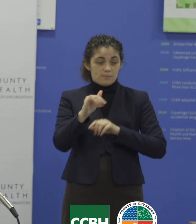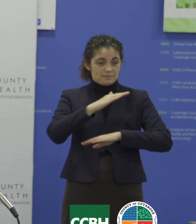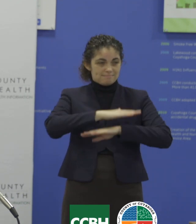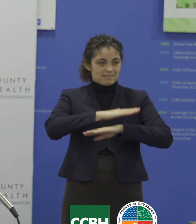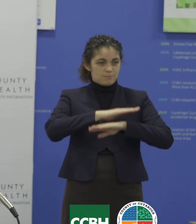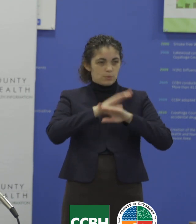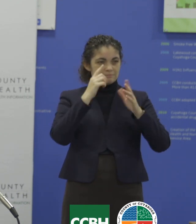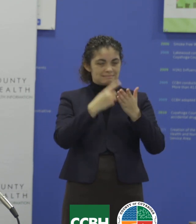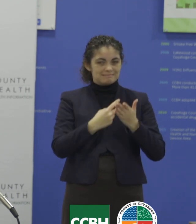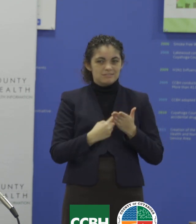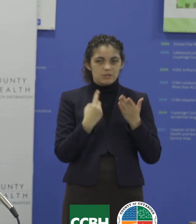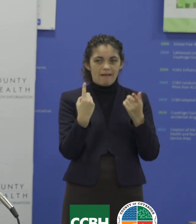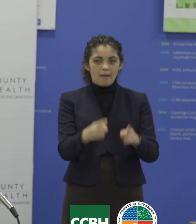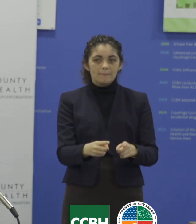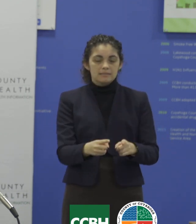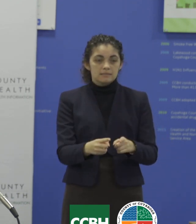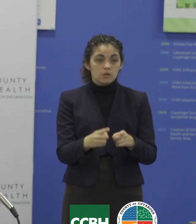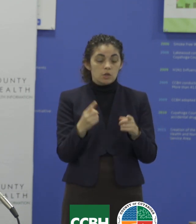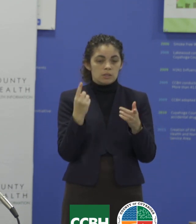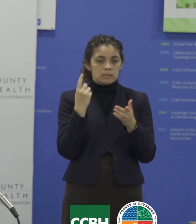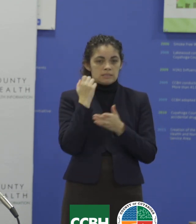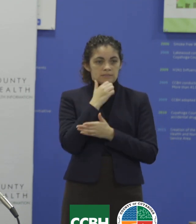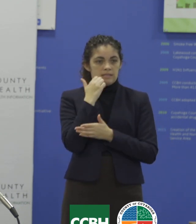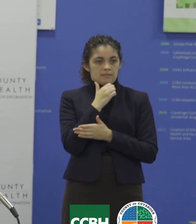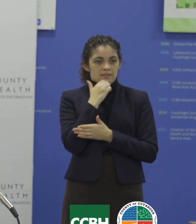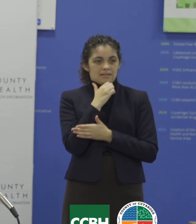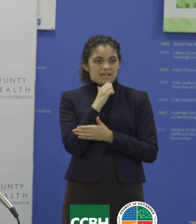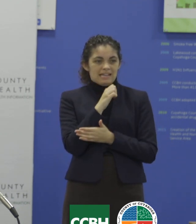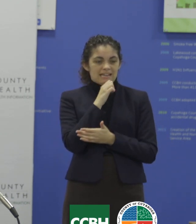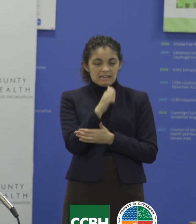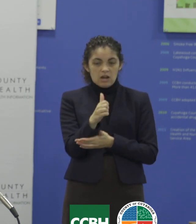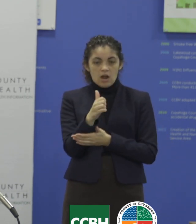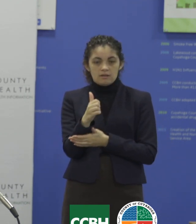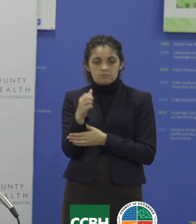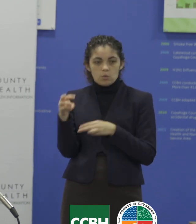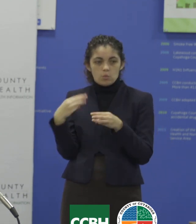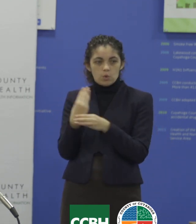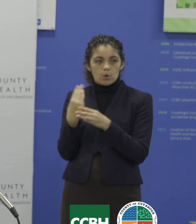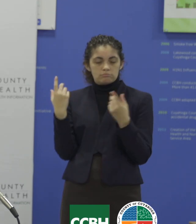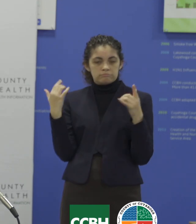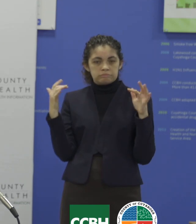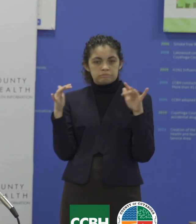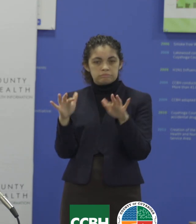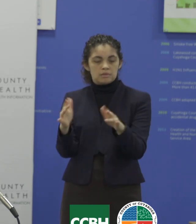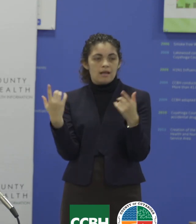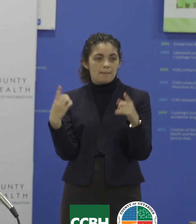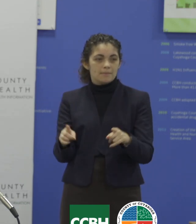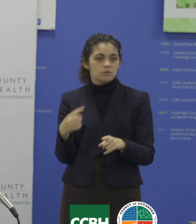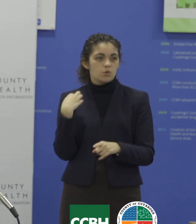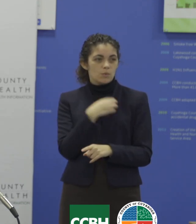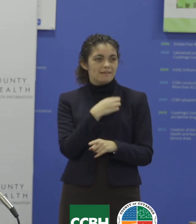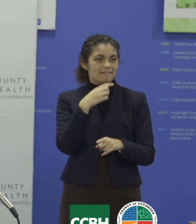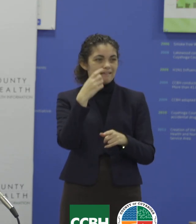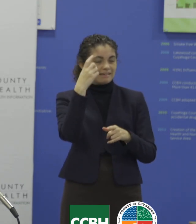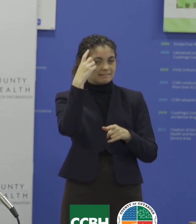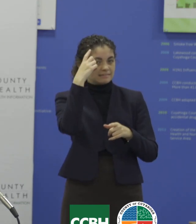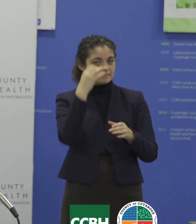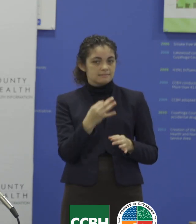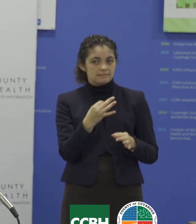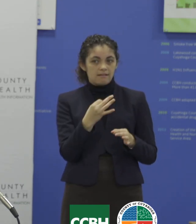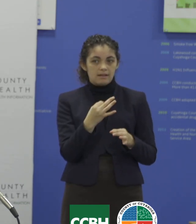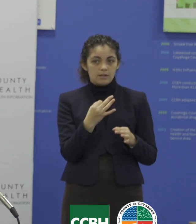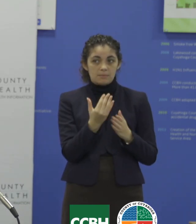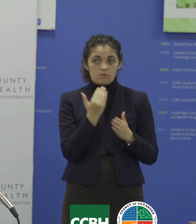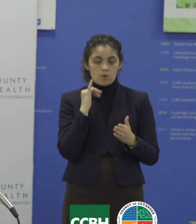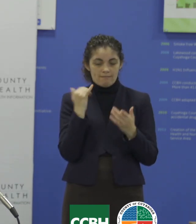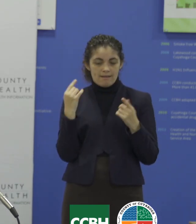tabletop exercises regularly in a non-pandemic situation so that we're able to exercise surge when we need it.